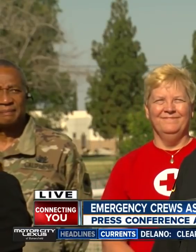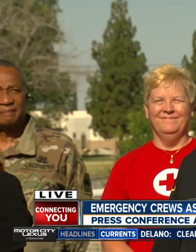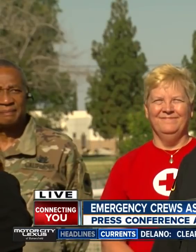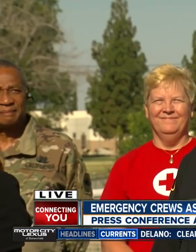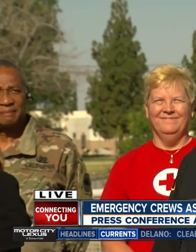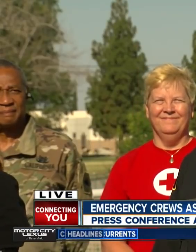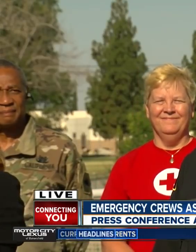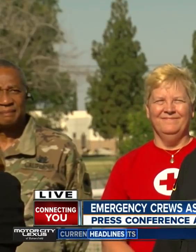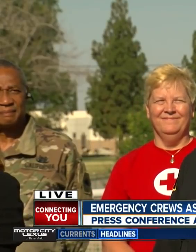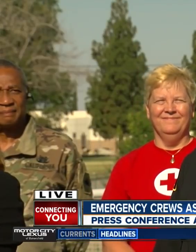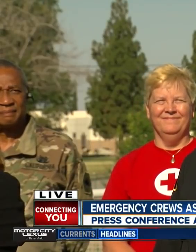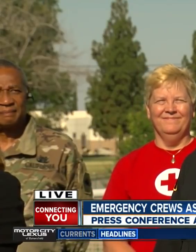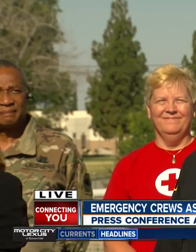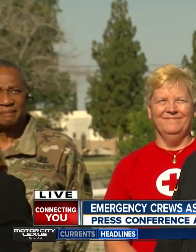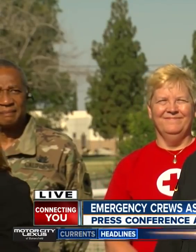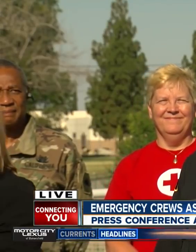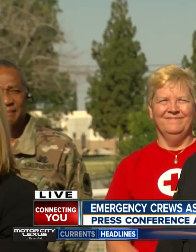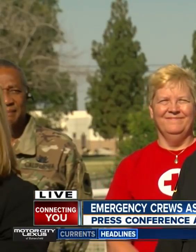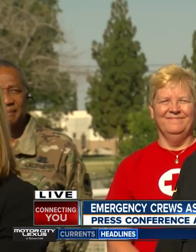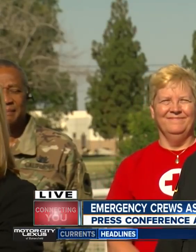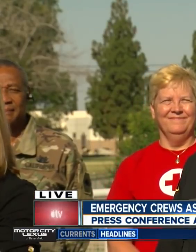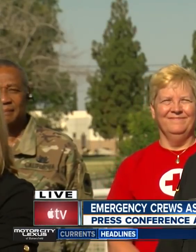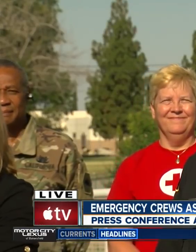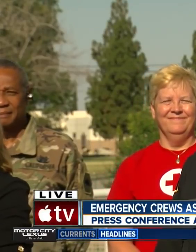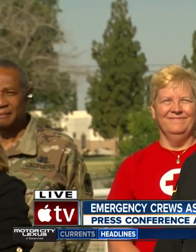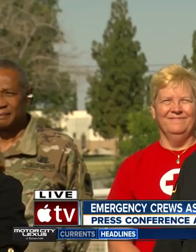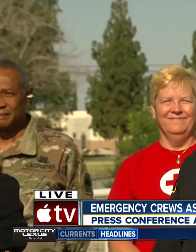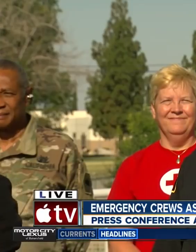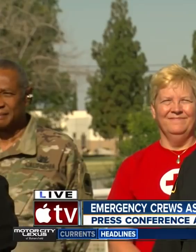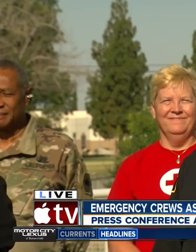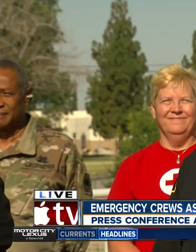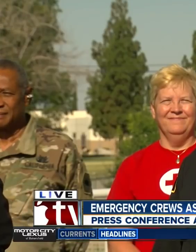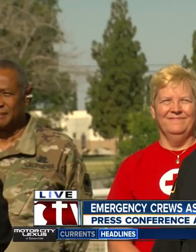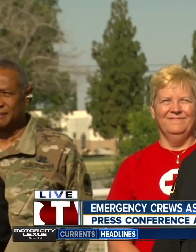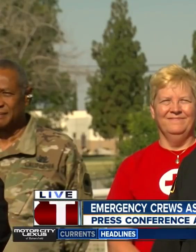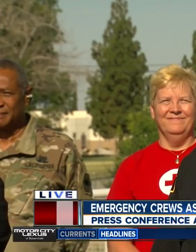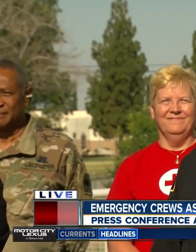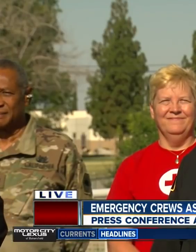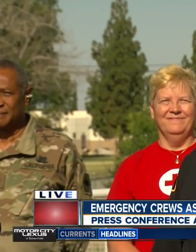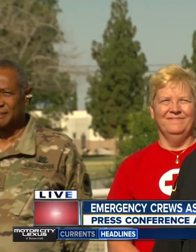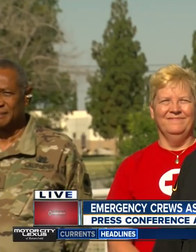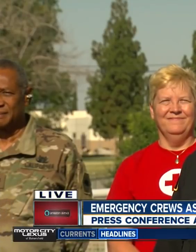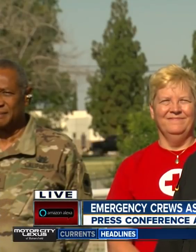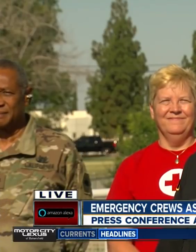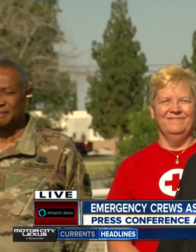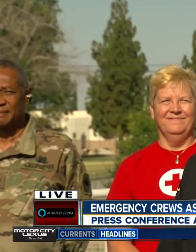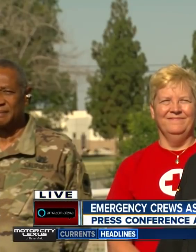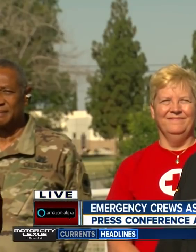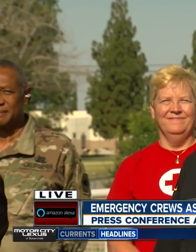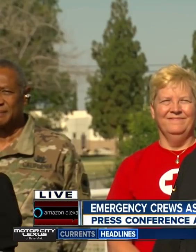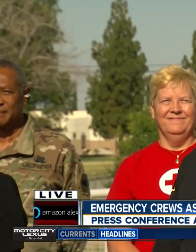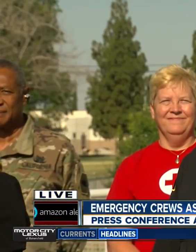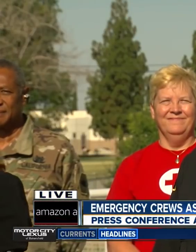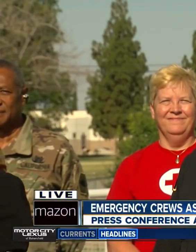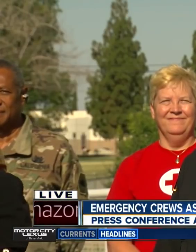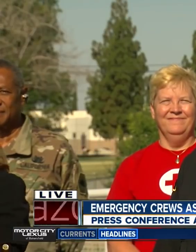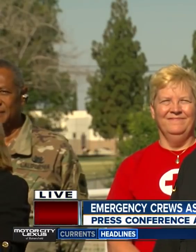between earthquakes, we're concerned about future aftershocks and where they're going to be. But we have